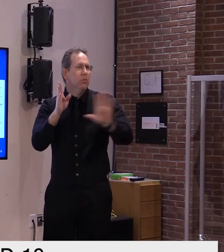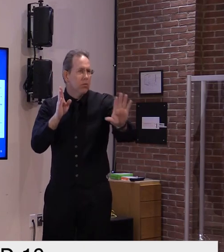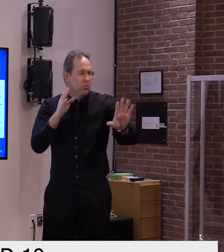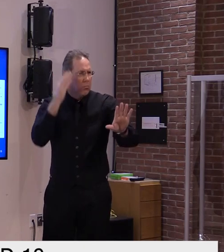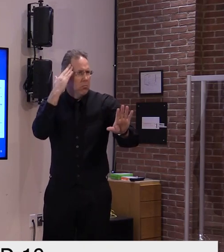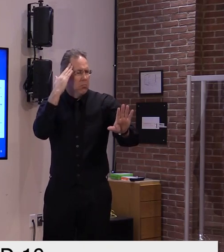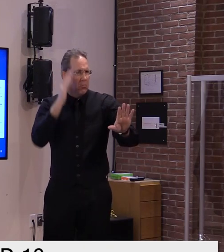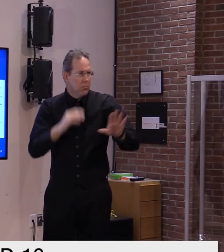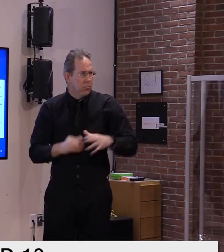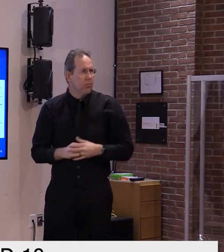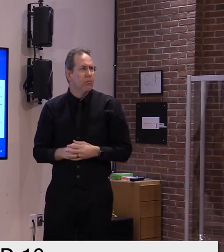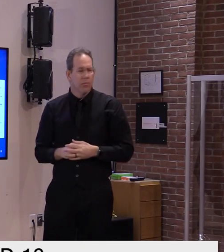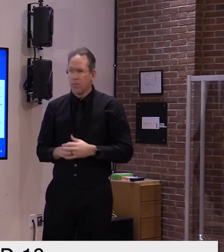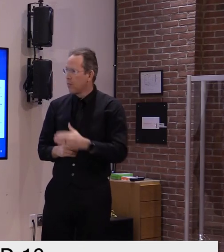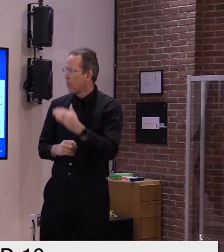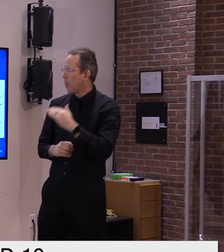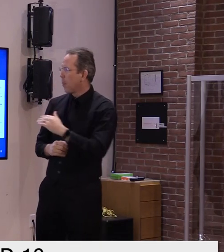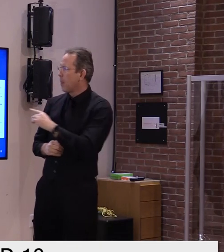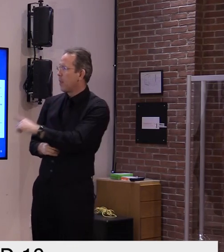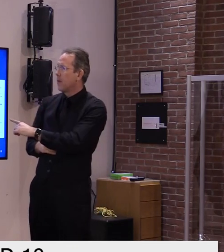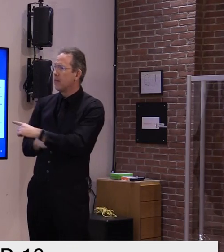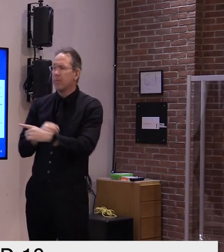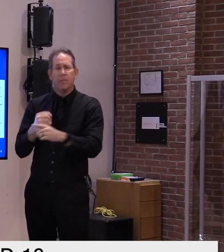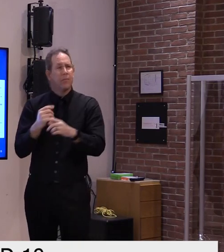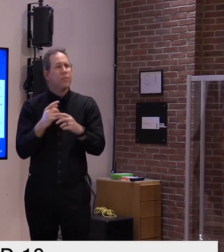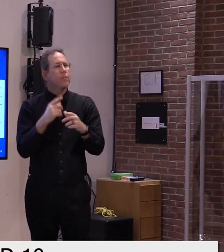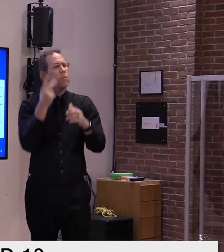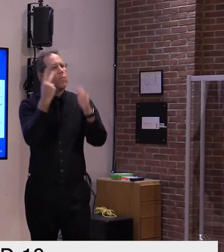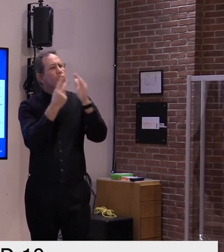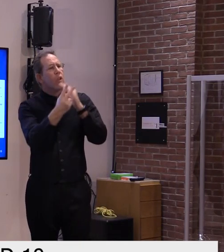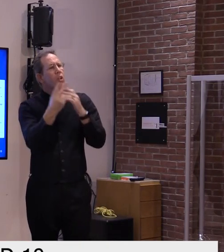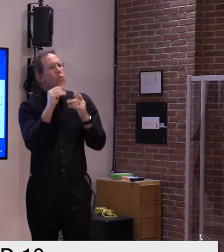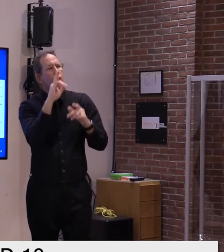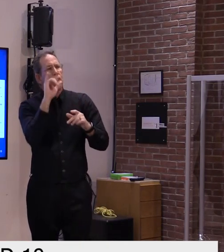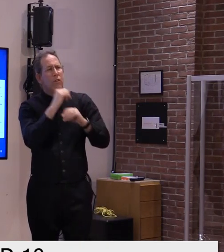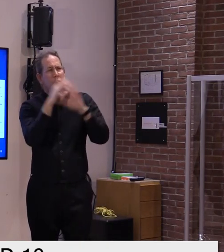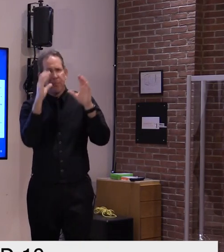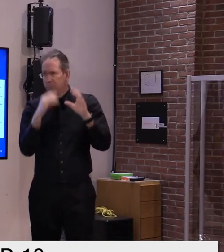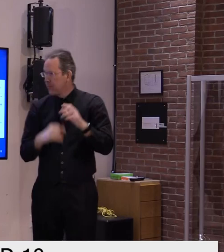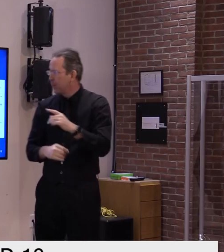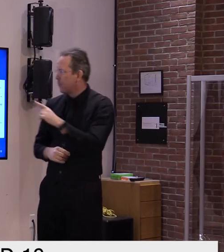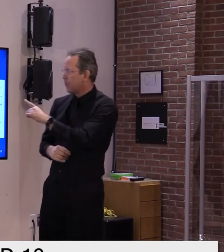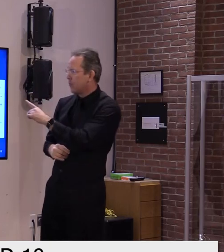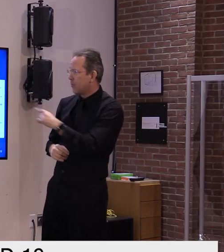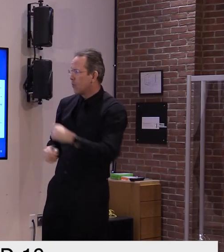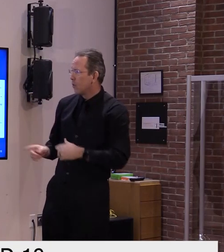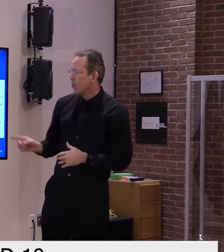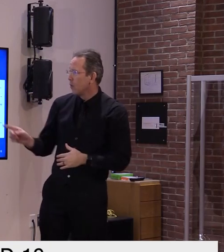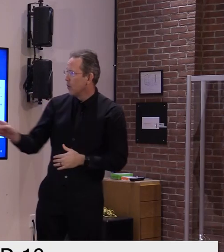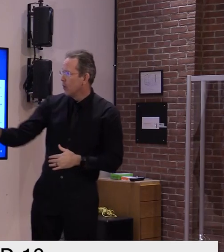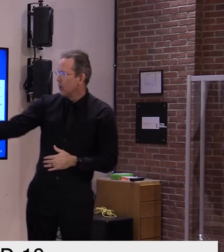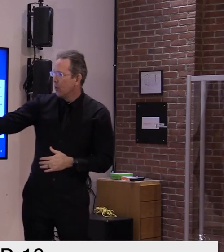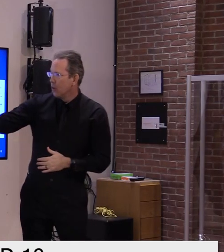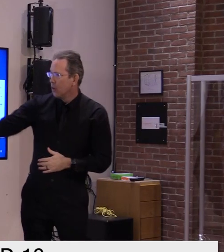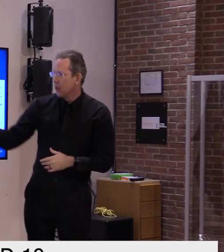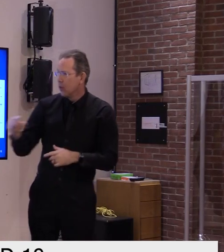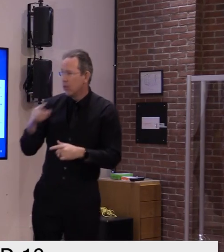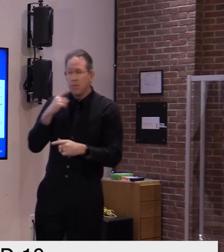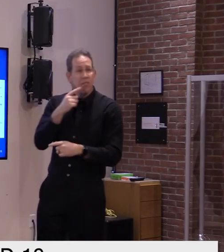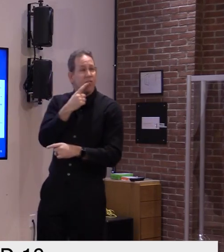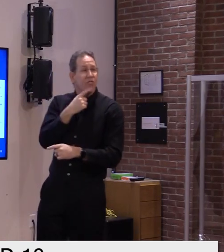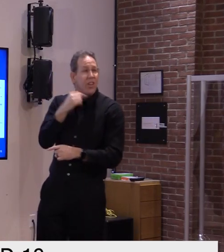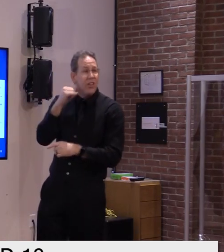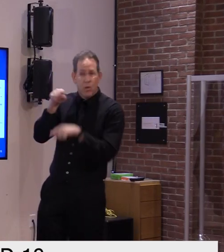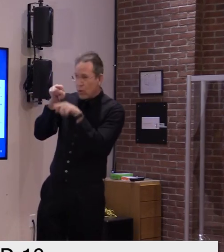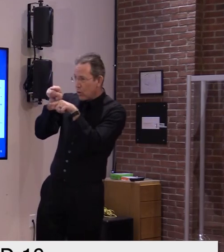experiencing today, and it's beyond what we expect to experience if our forecasted trends continue. Again, showing our